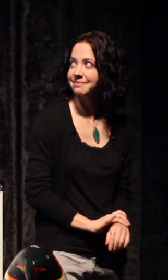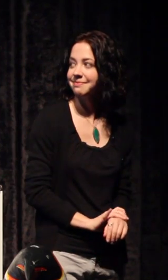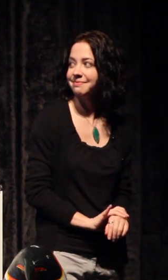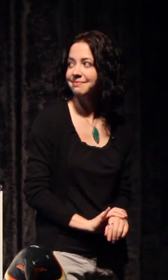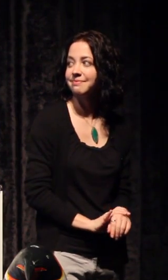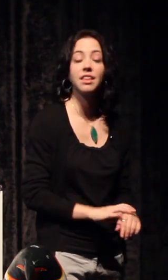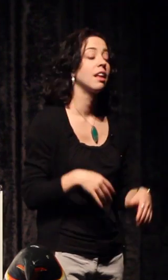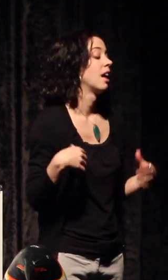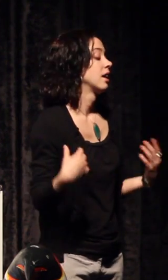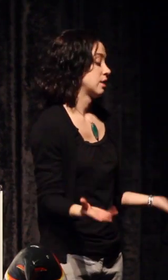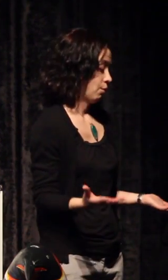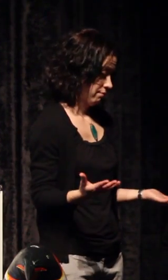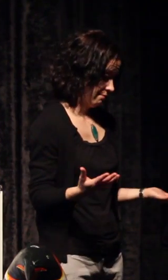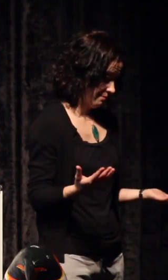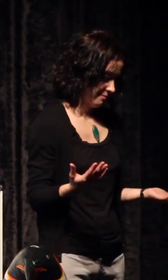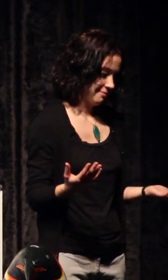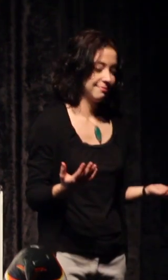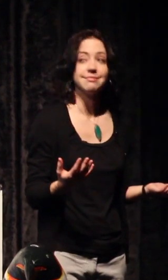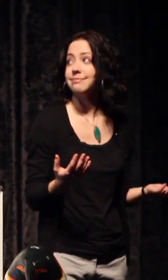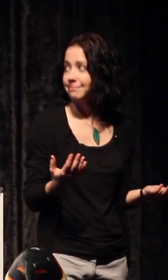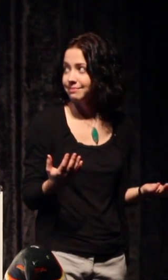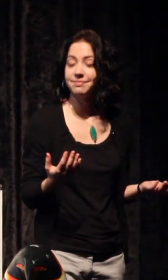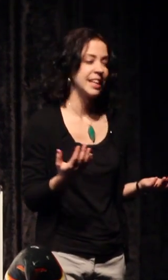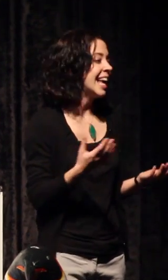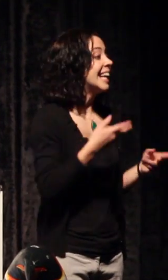So the bottom line is keep your day job.